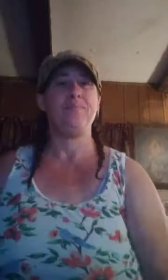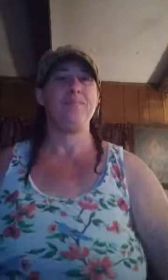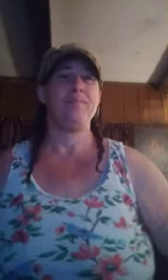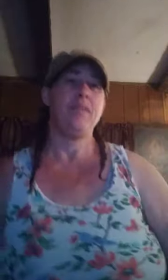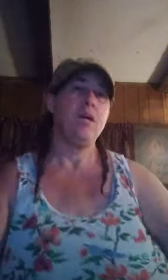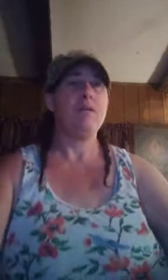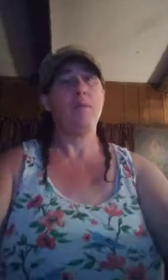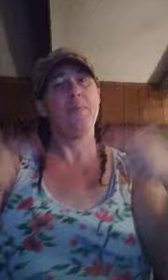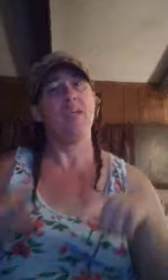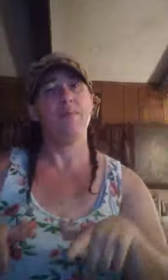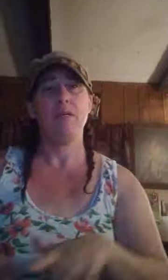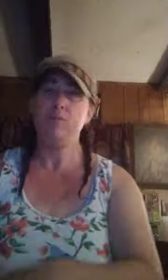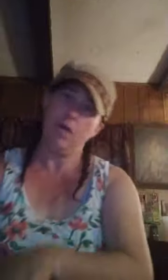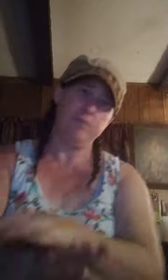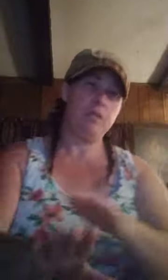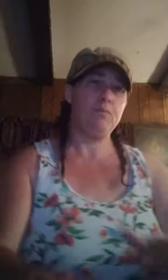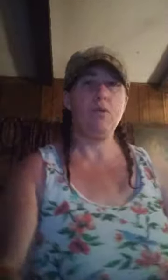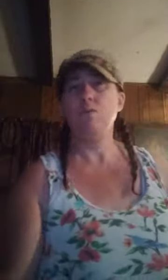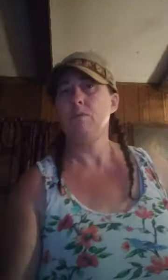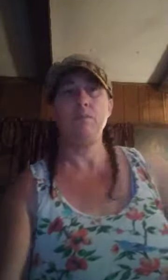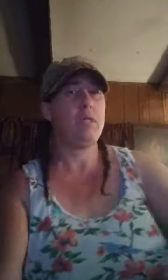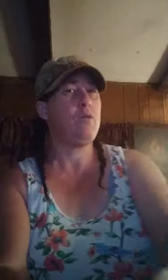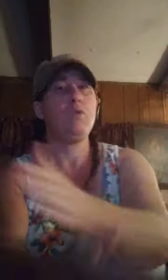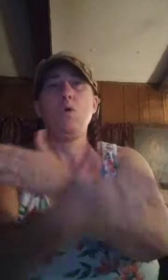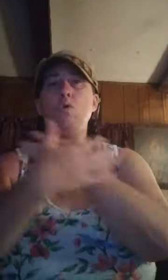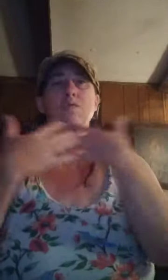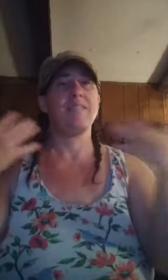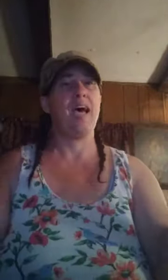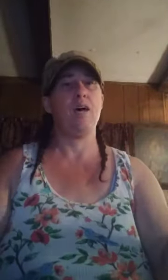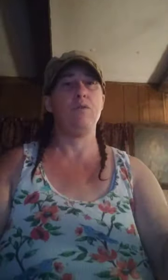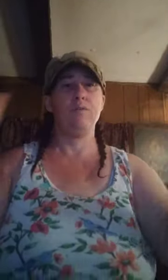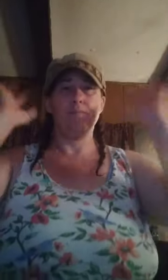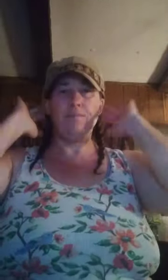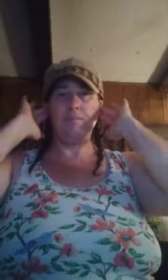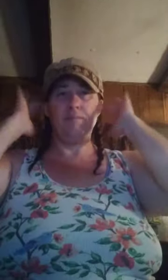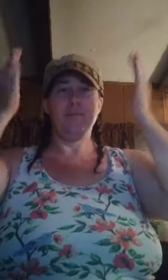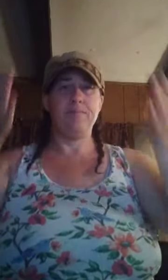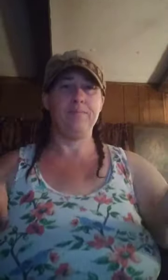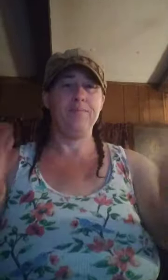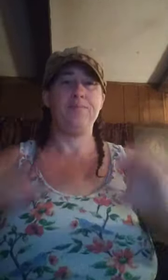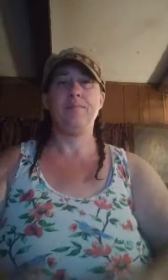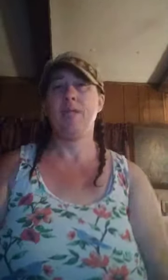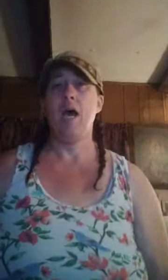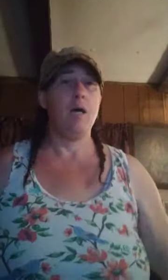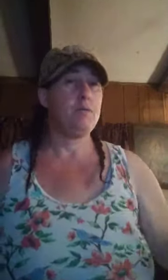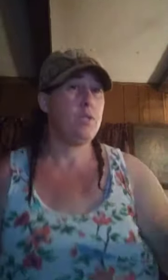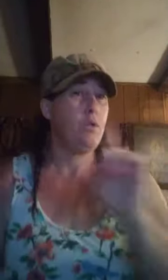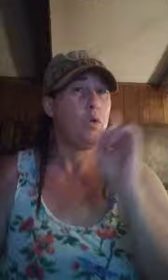They buried me in that grave tomb that knows no sound. But I am still